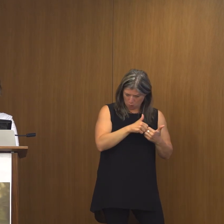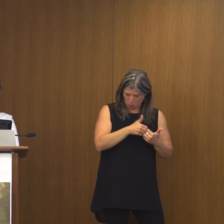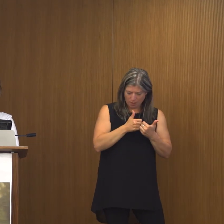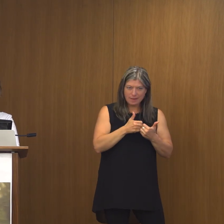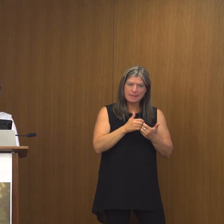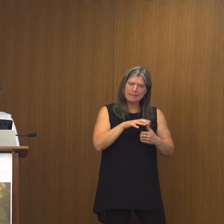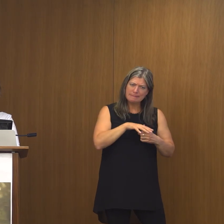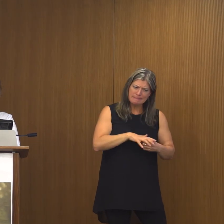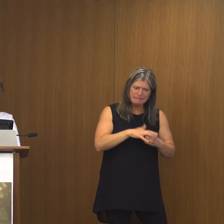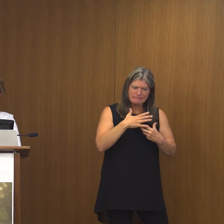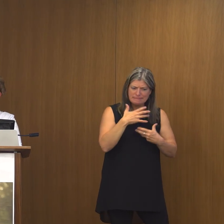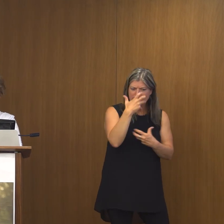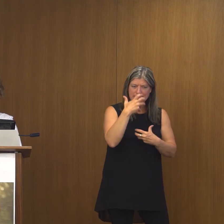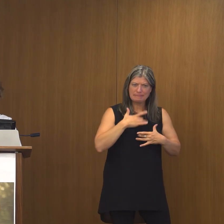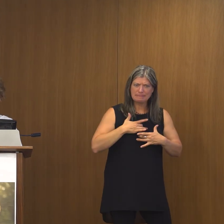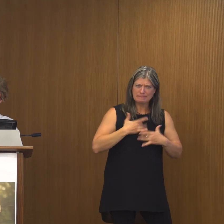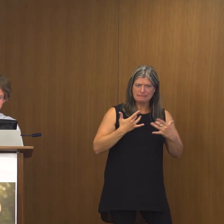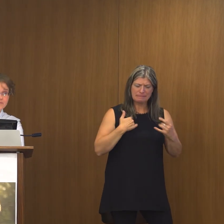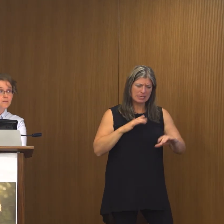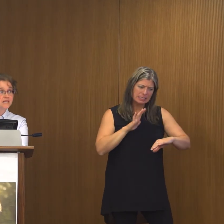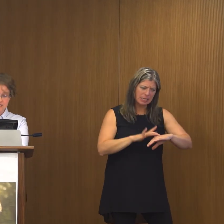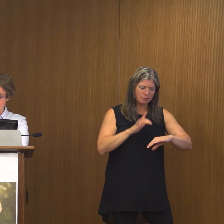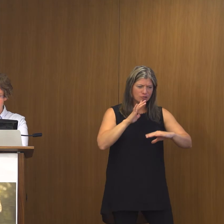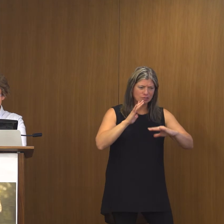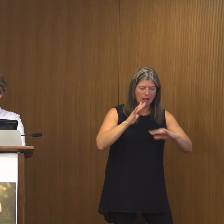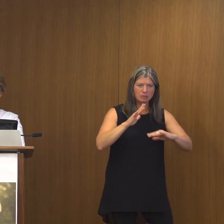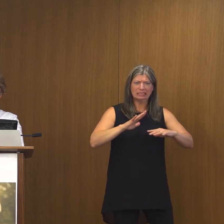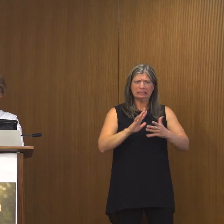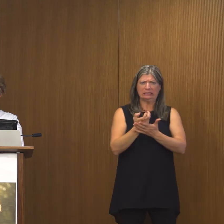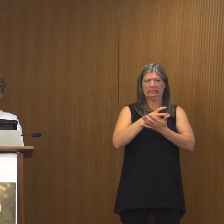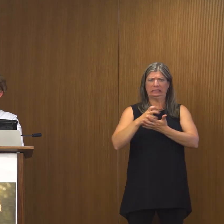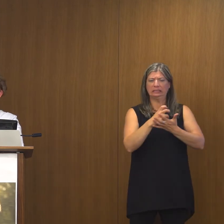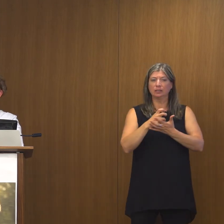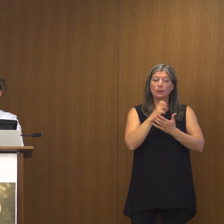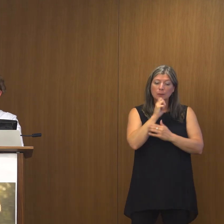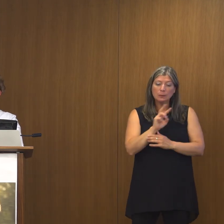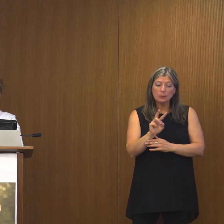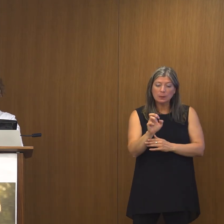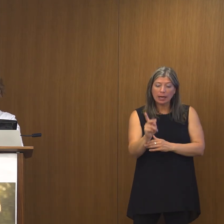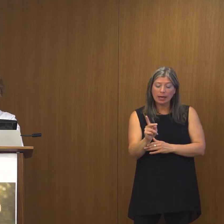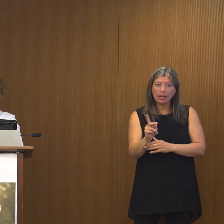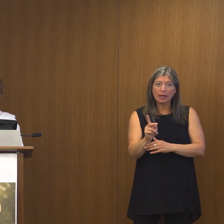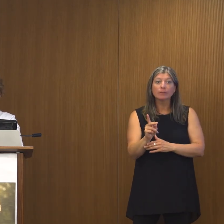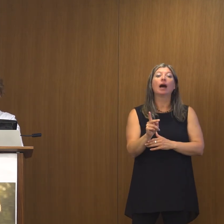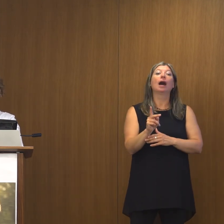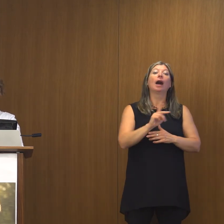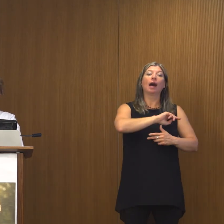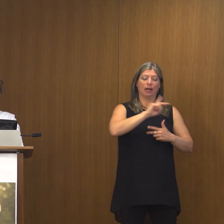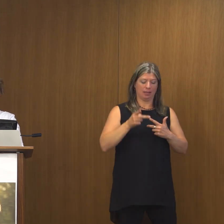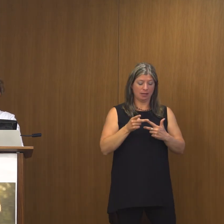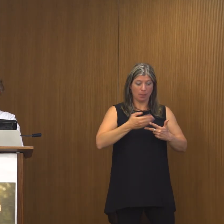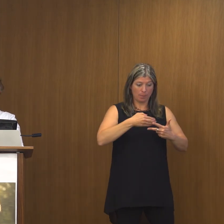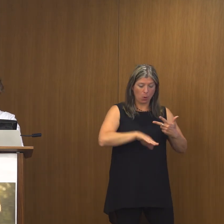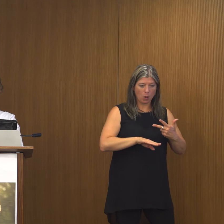tense, irritable, and sensitive to touch and sound. By the time he was 2.5 years old, shortly after his baby sister Kaya was born,